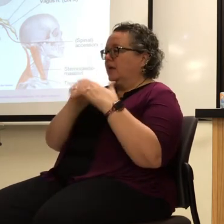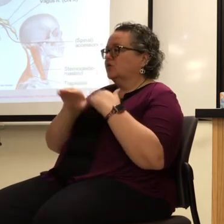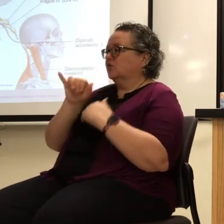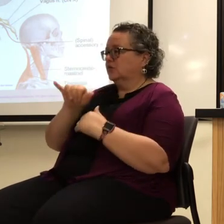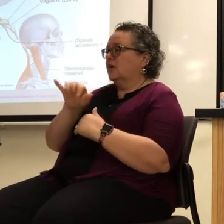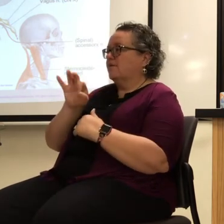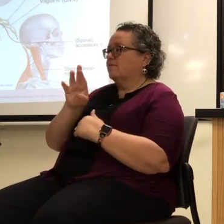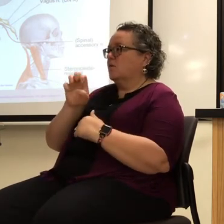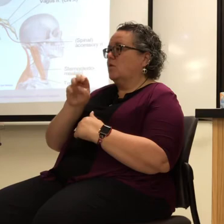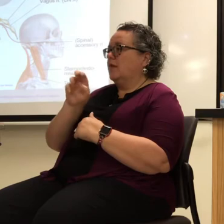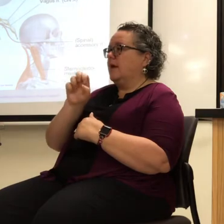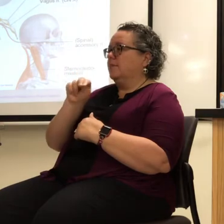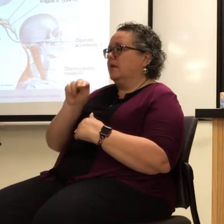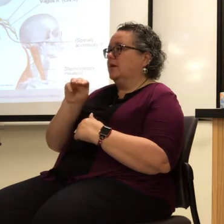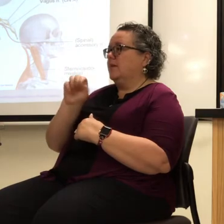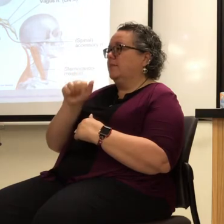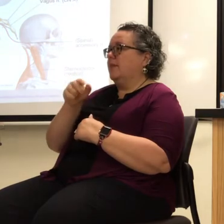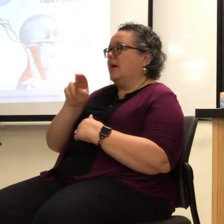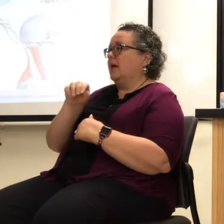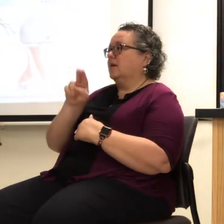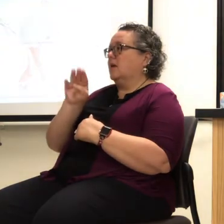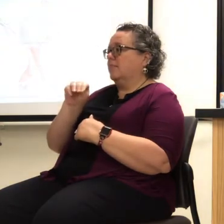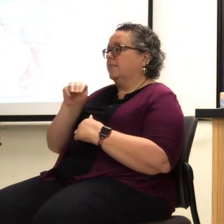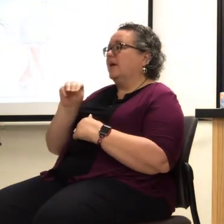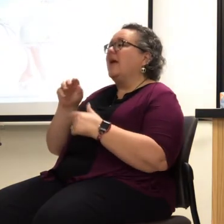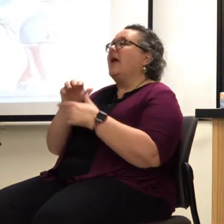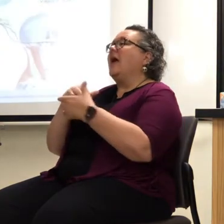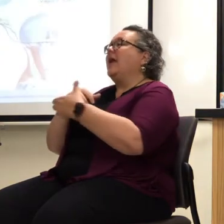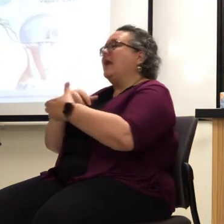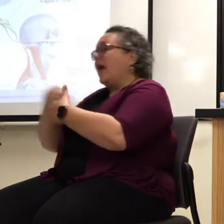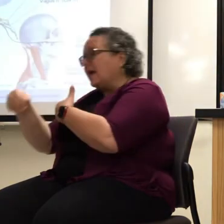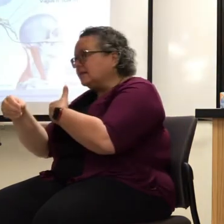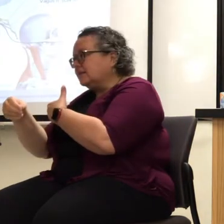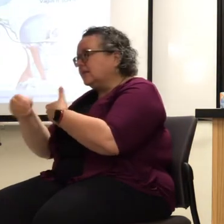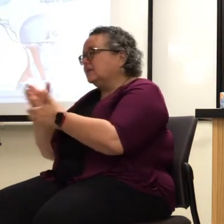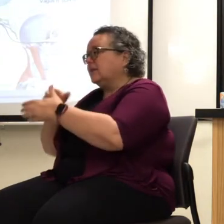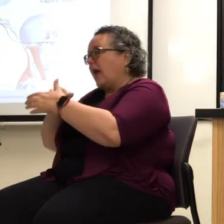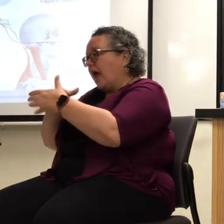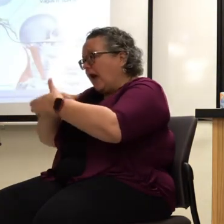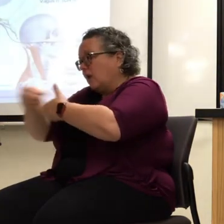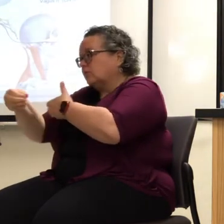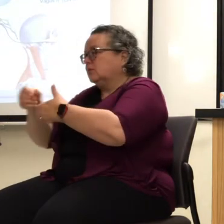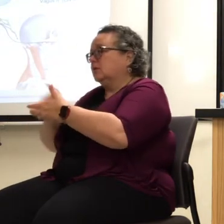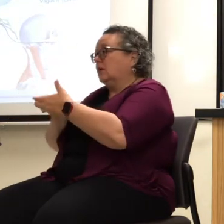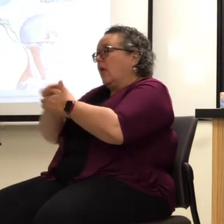It exits jugular foramen. There, now I got it straight.